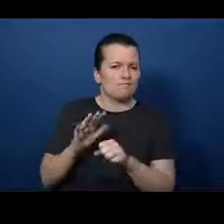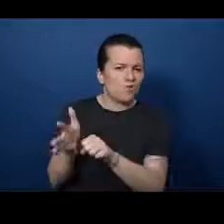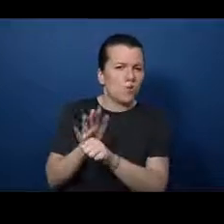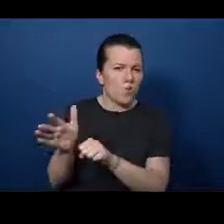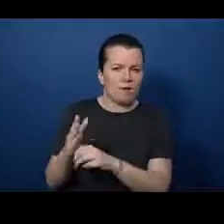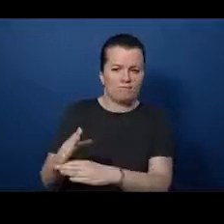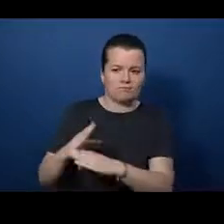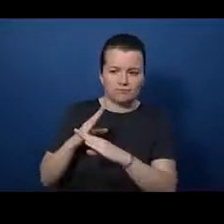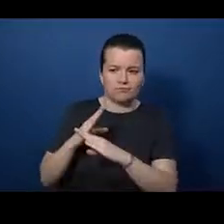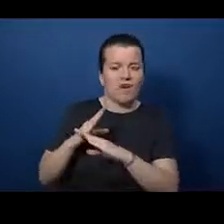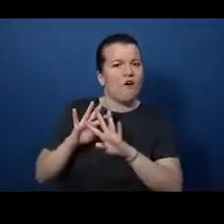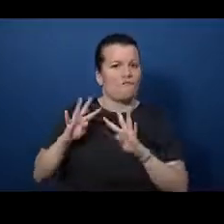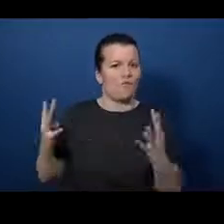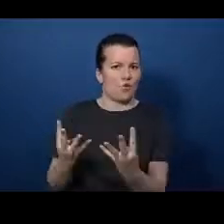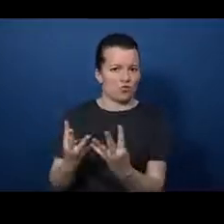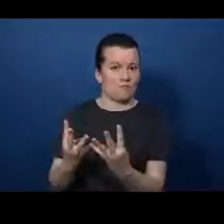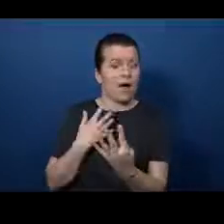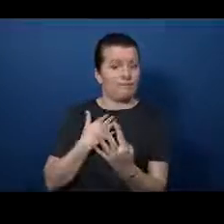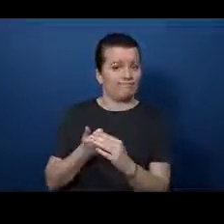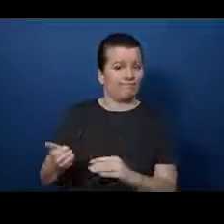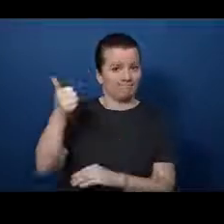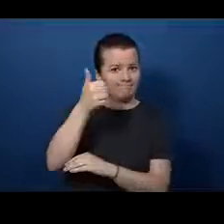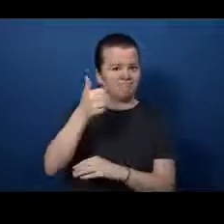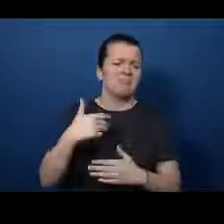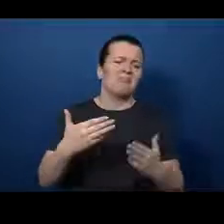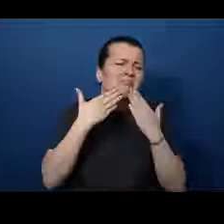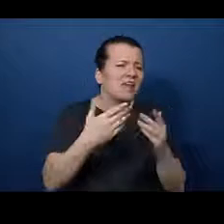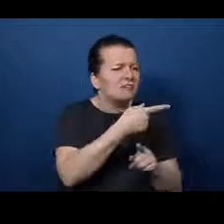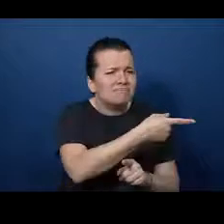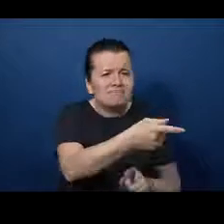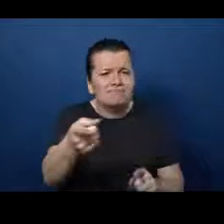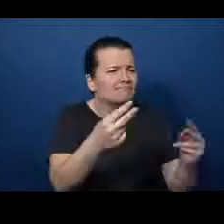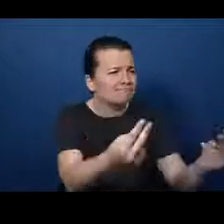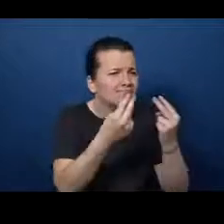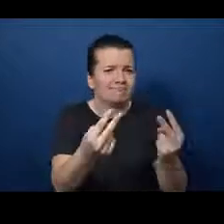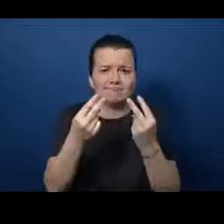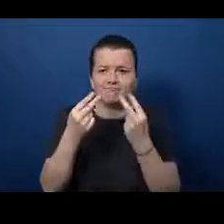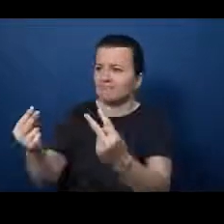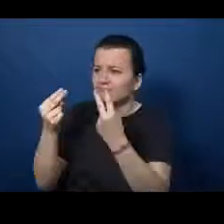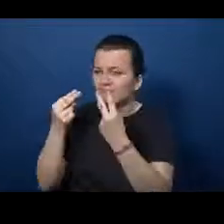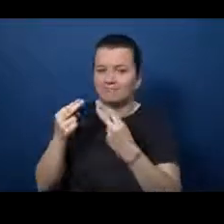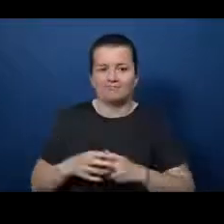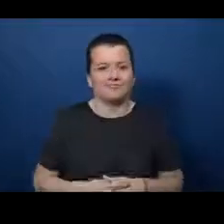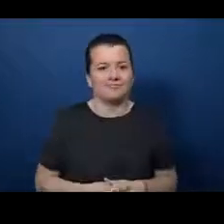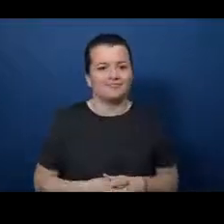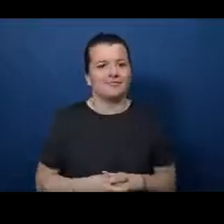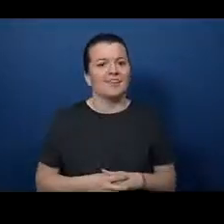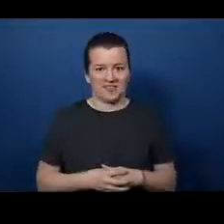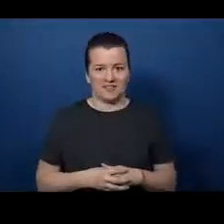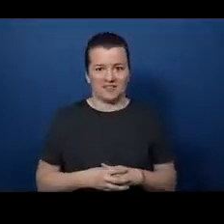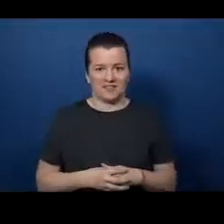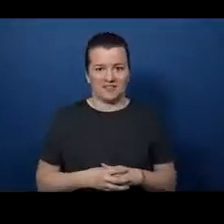We are very glad that all of you could join us today at this joint World Anti-Bullying Forum and UNESCO